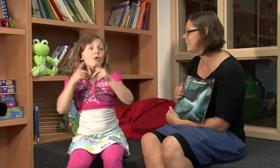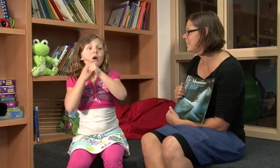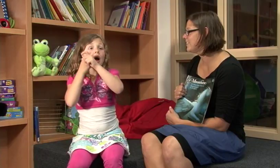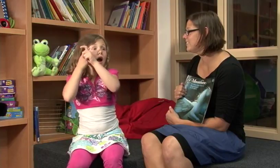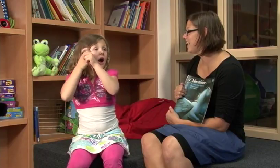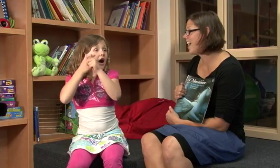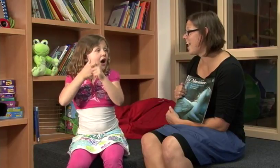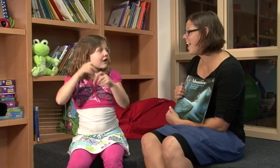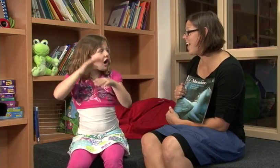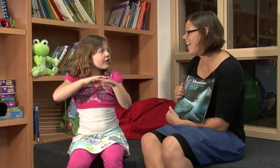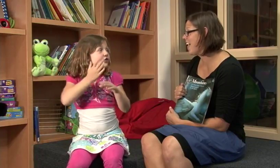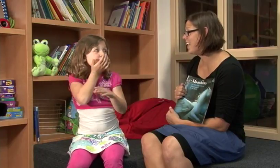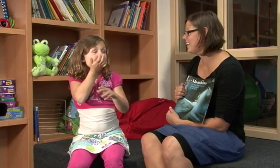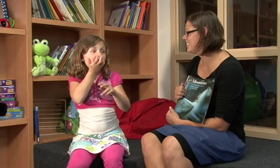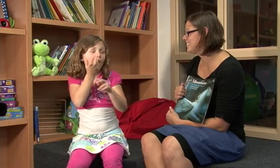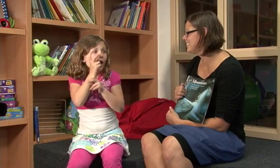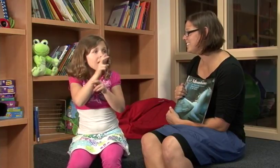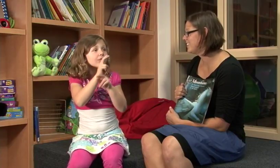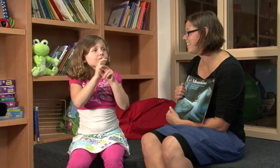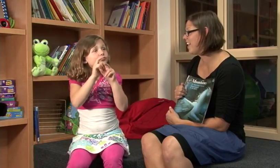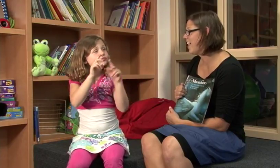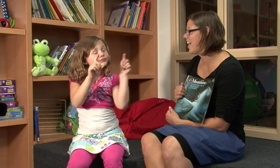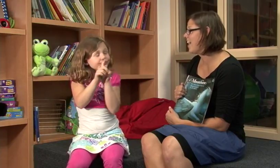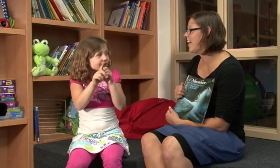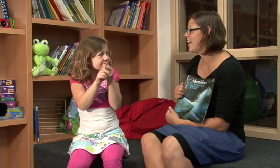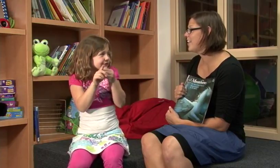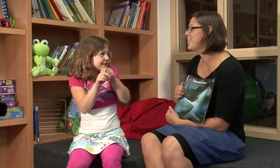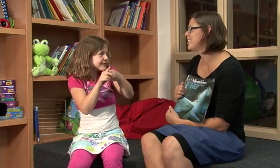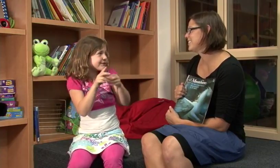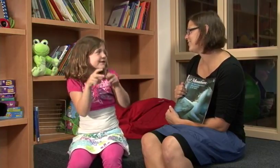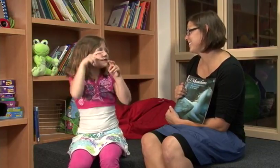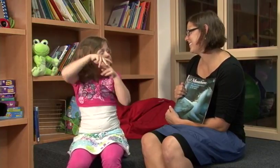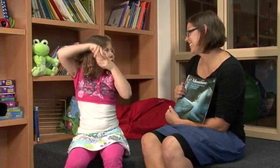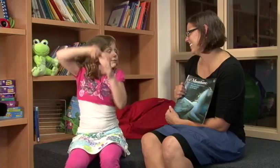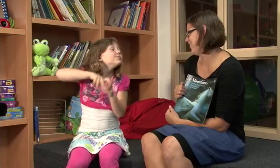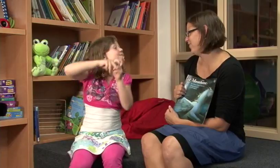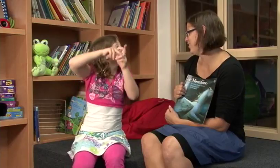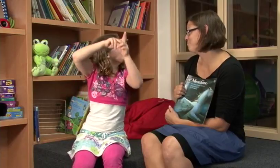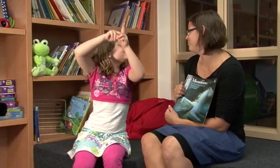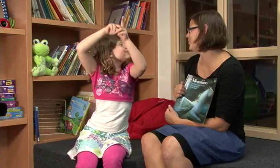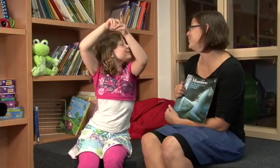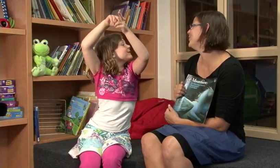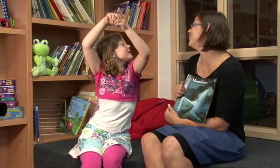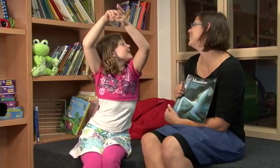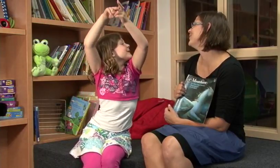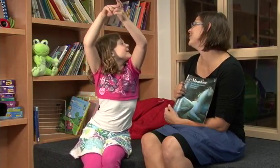And the horse runs on the ground and makes their way up.